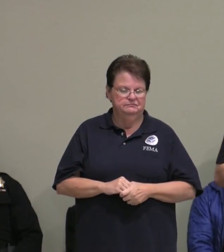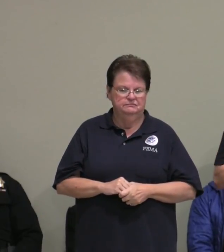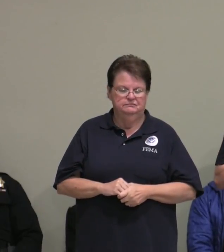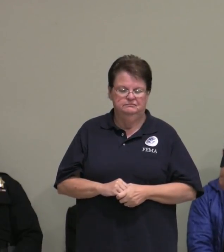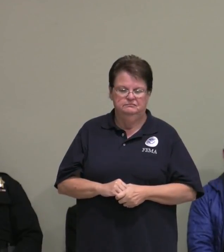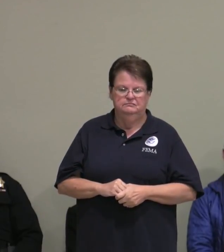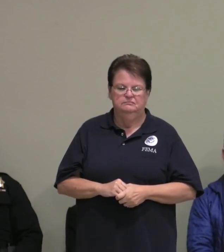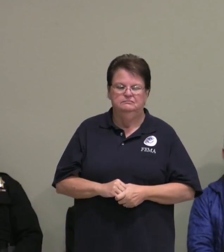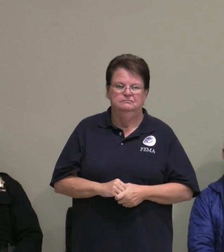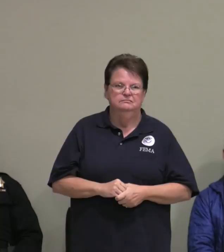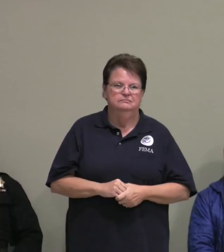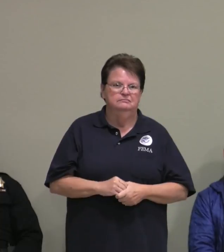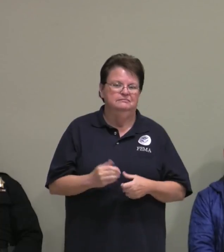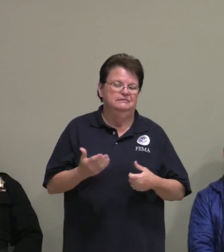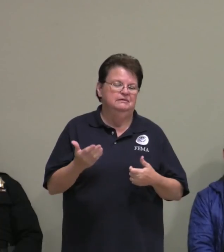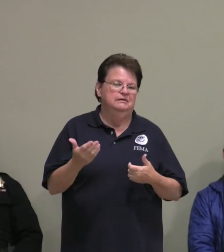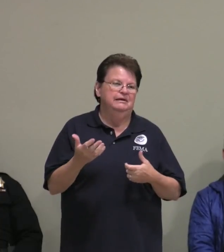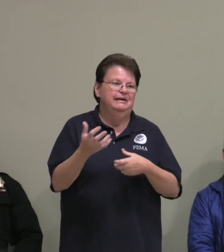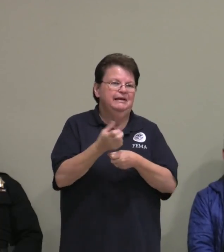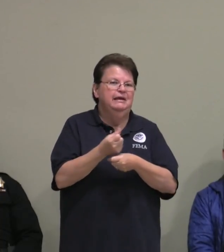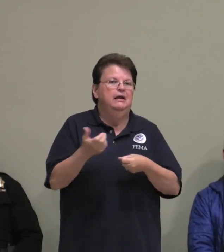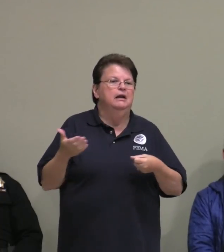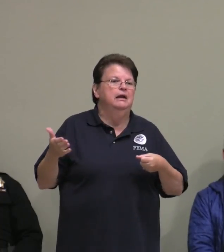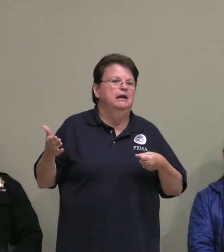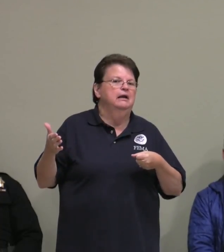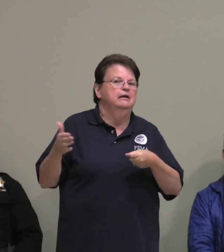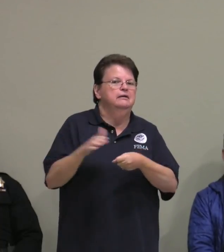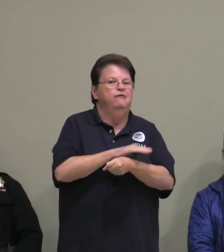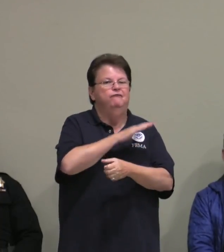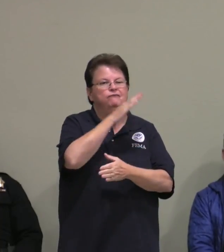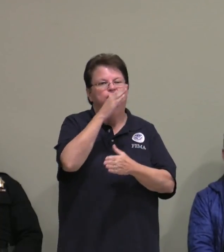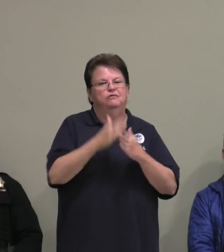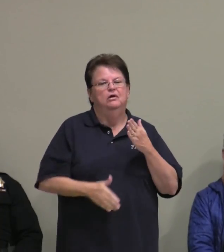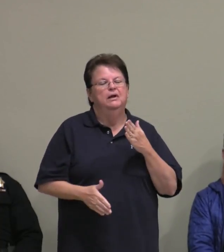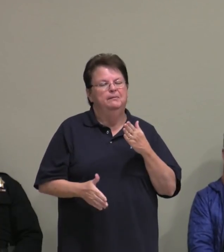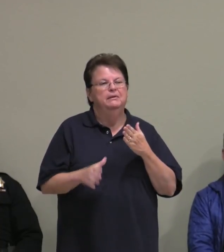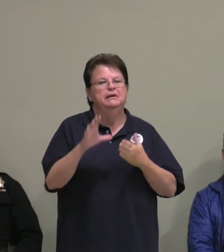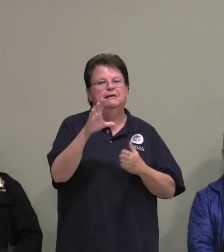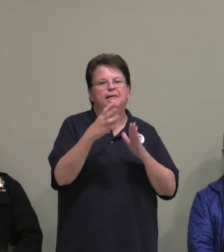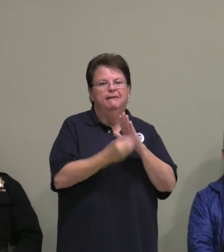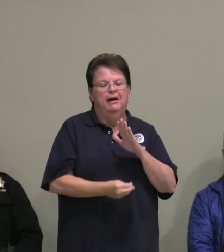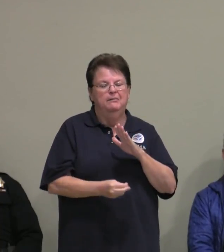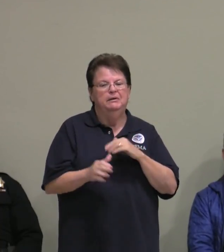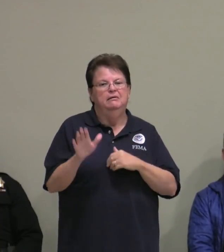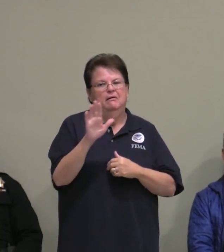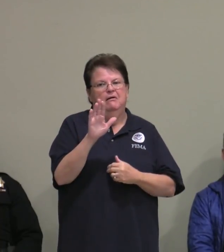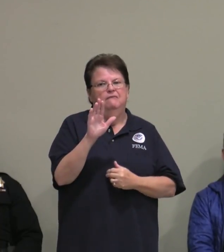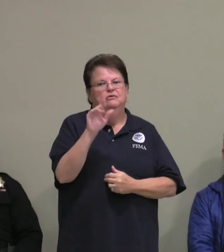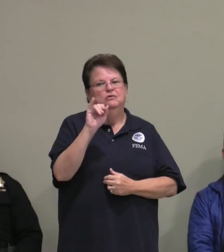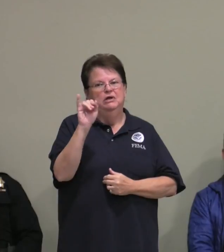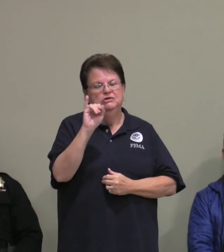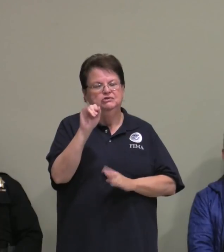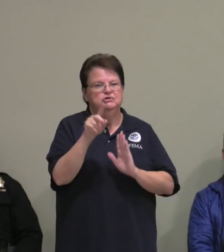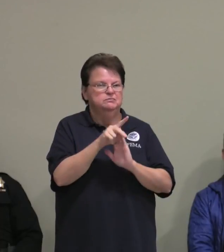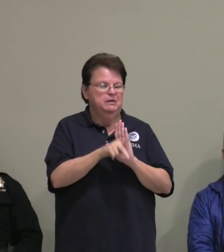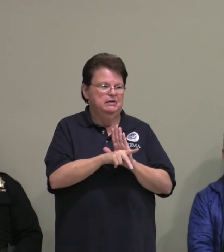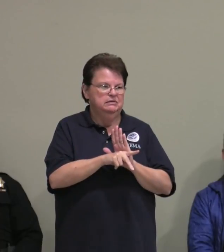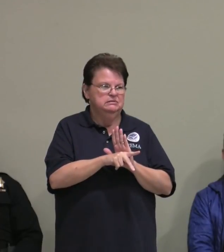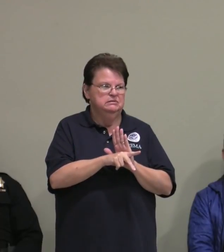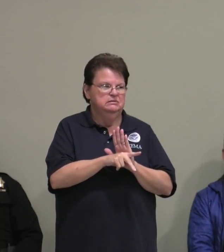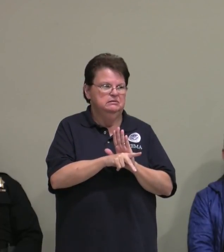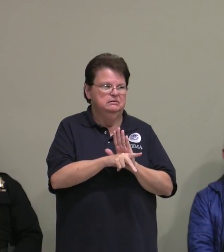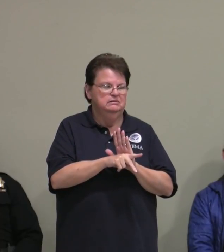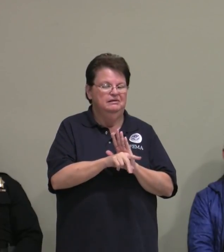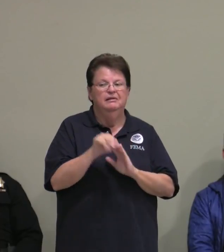Get a complete copy of your insurance policy. It's a complex contract. The insurance